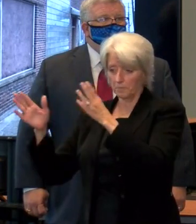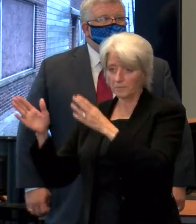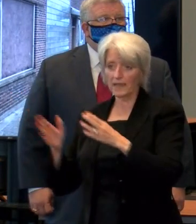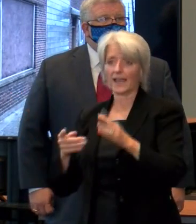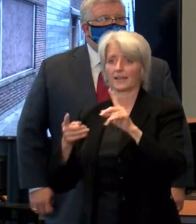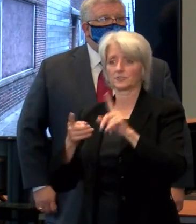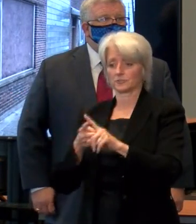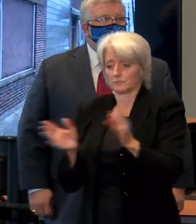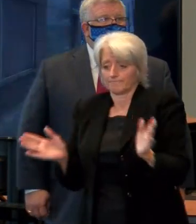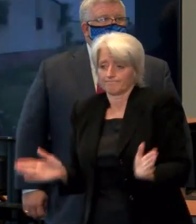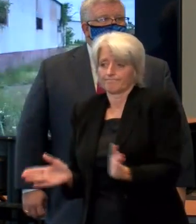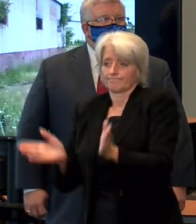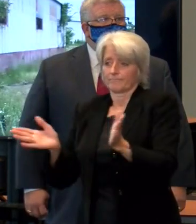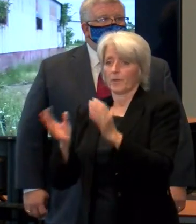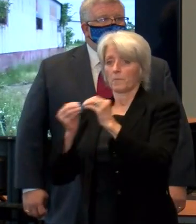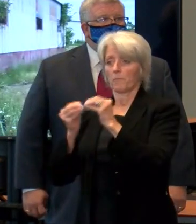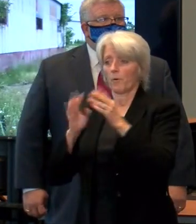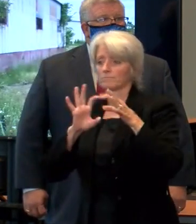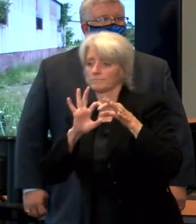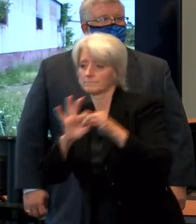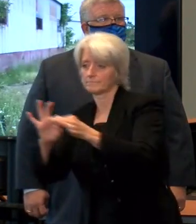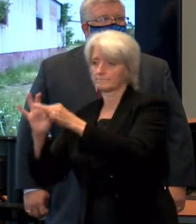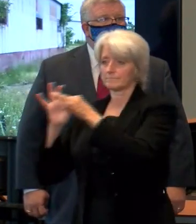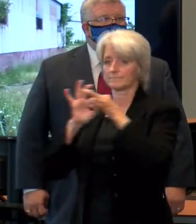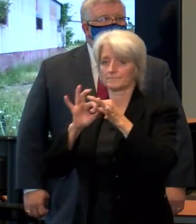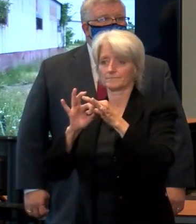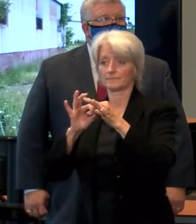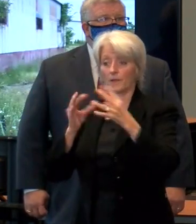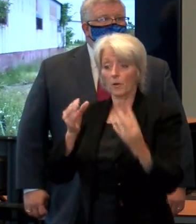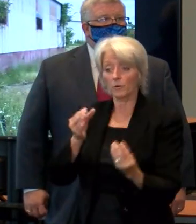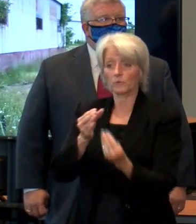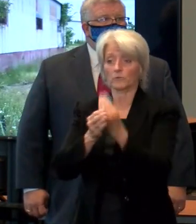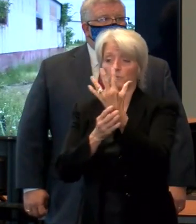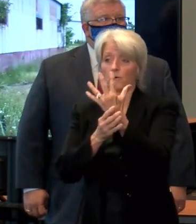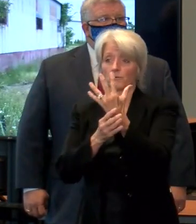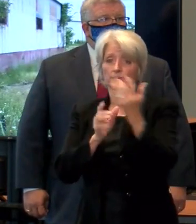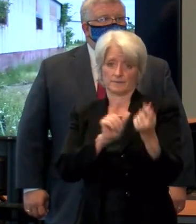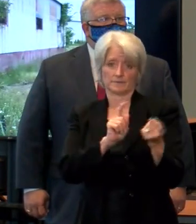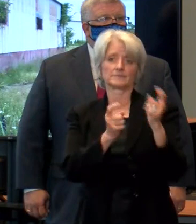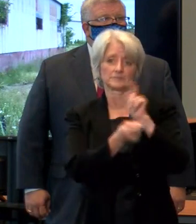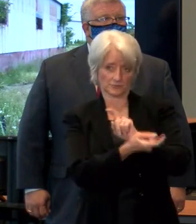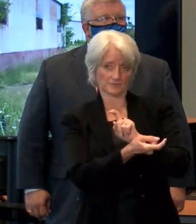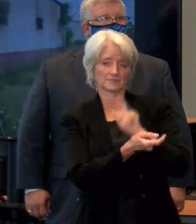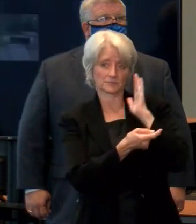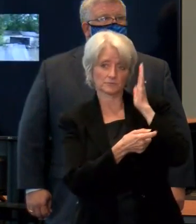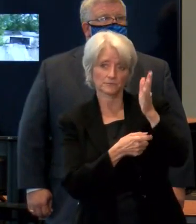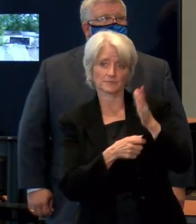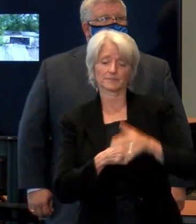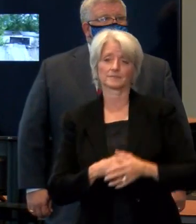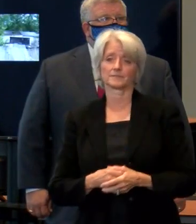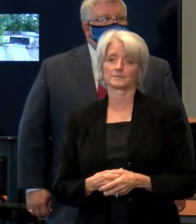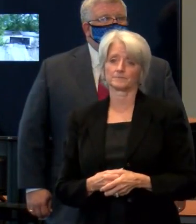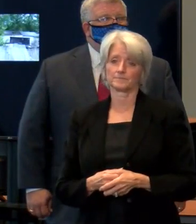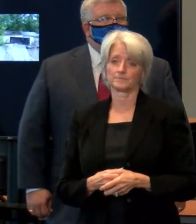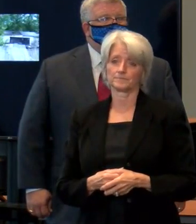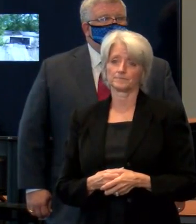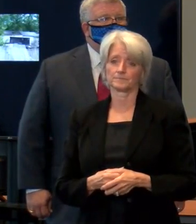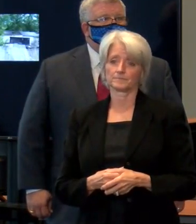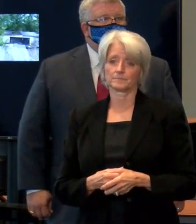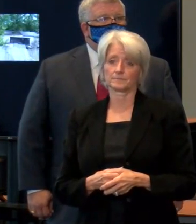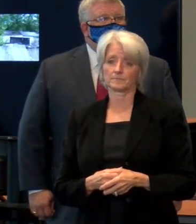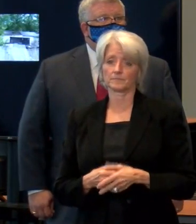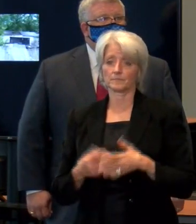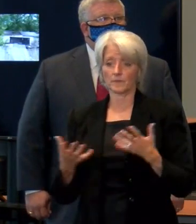unity, but also breeds growth and change. As we continue to